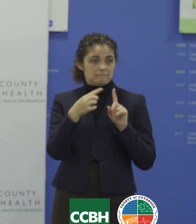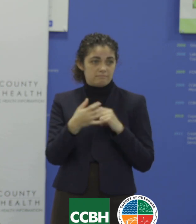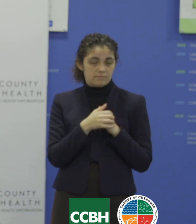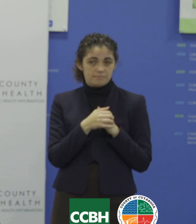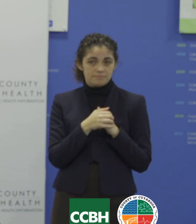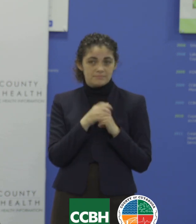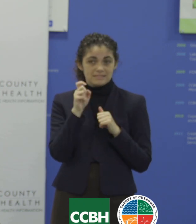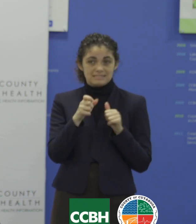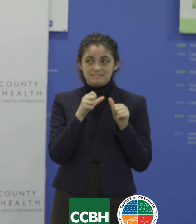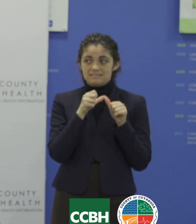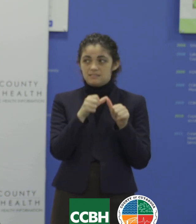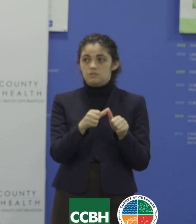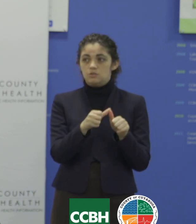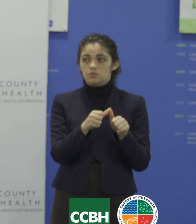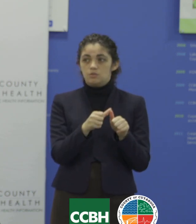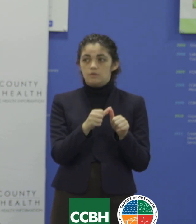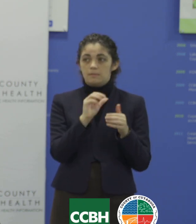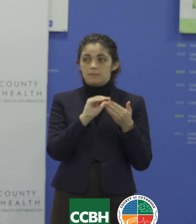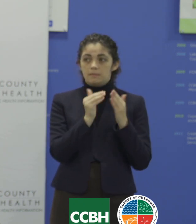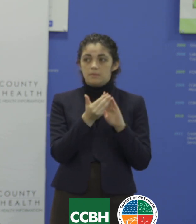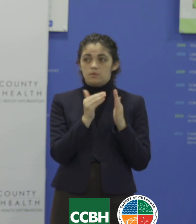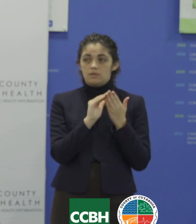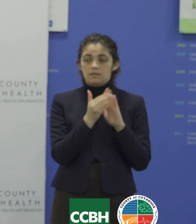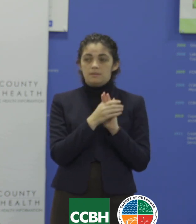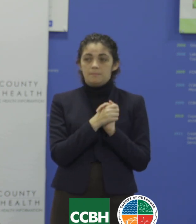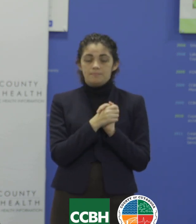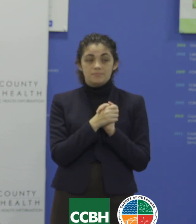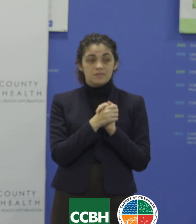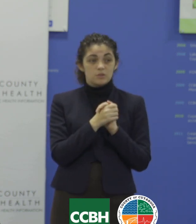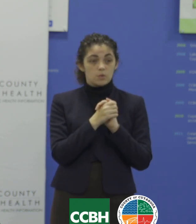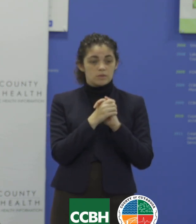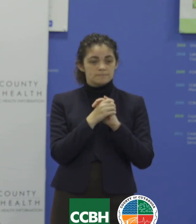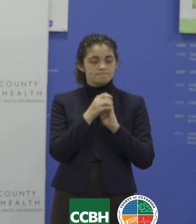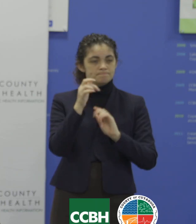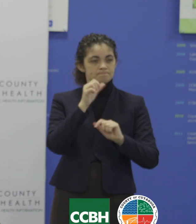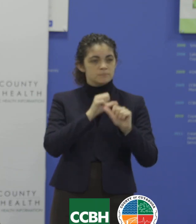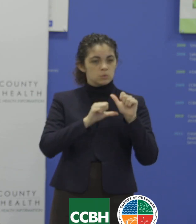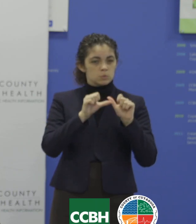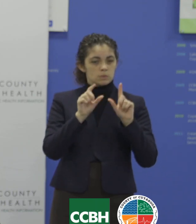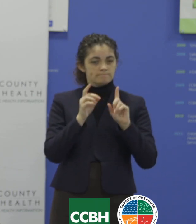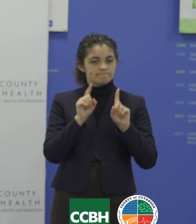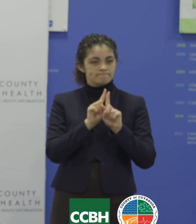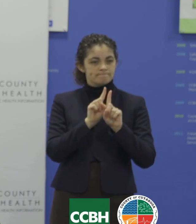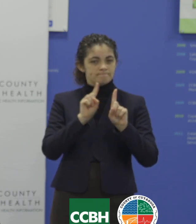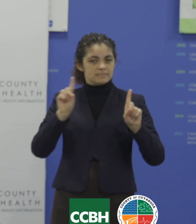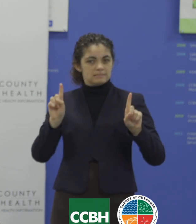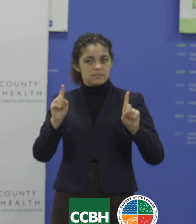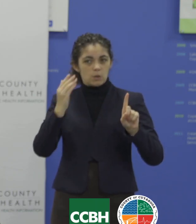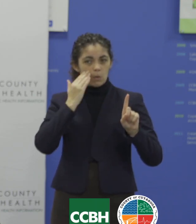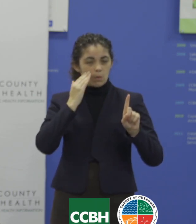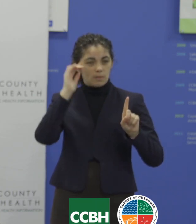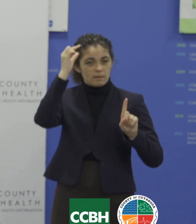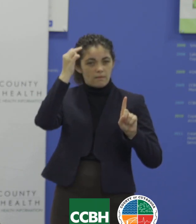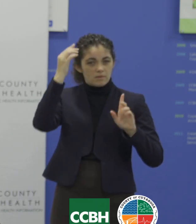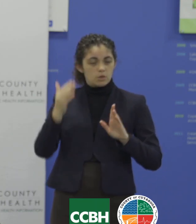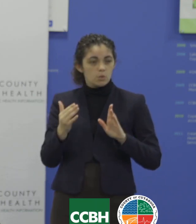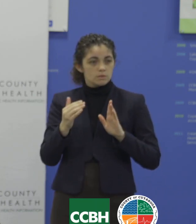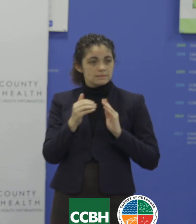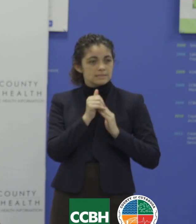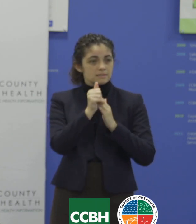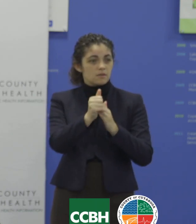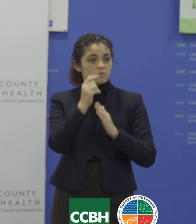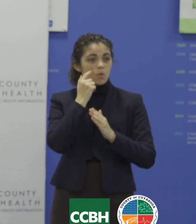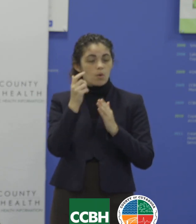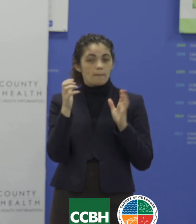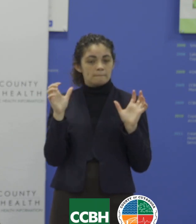forward in the community. Social distancing is critical. Following the governor's guidance around